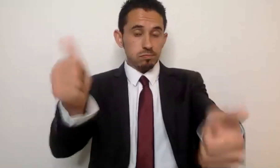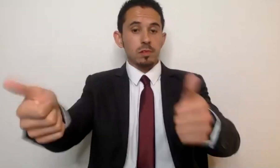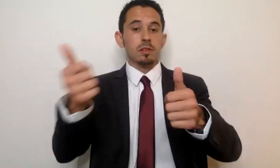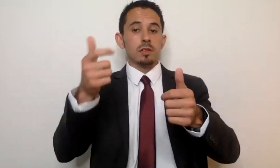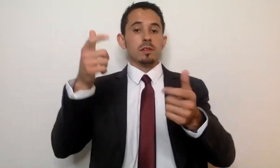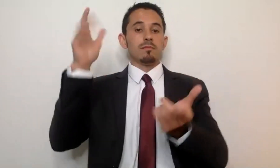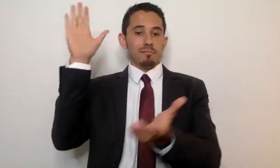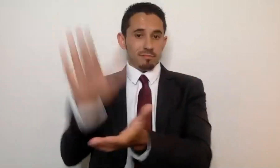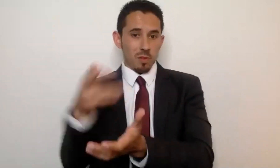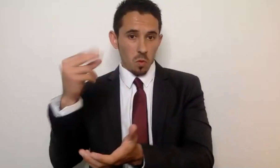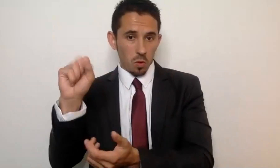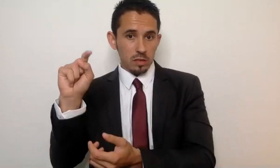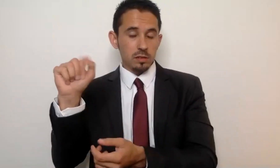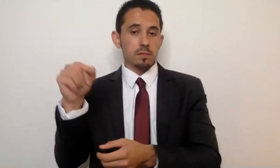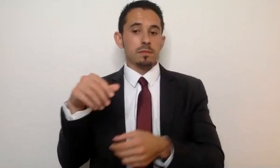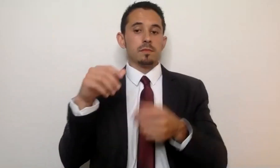infected.